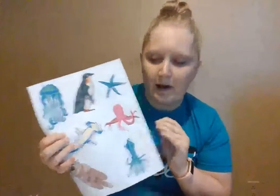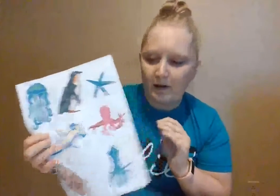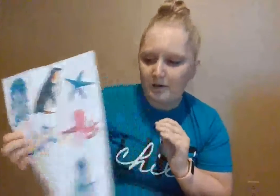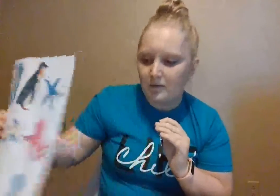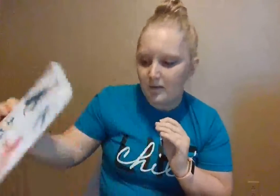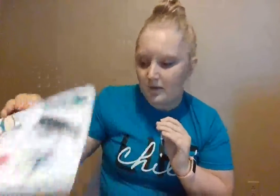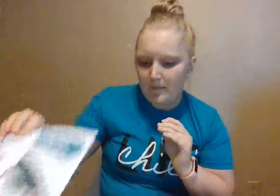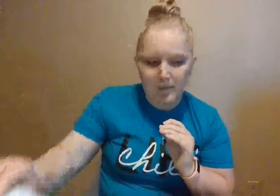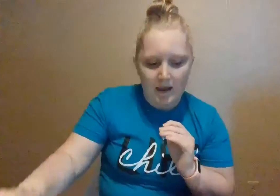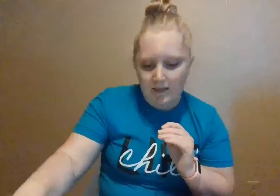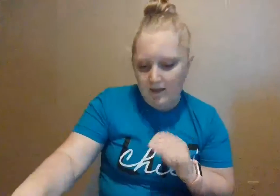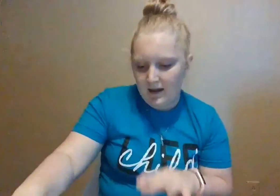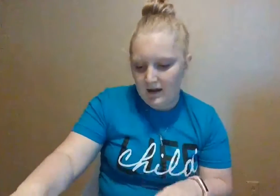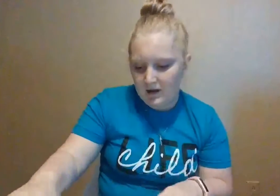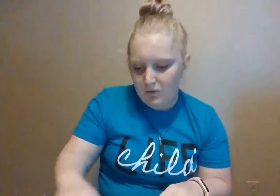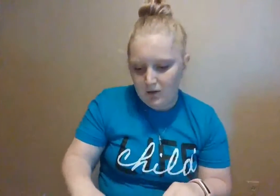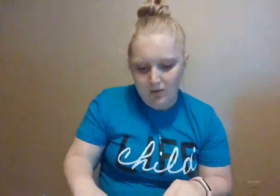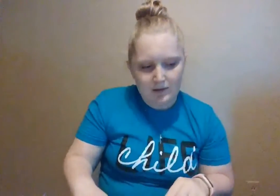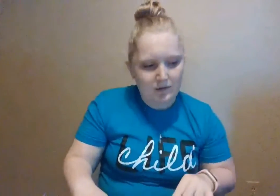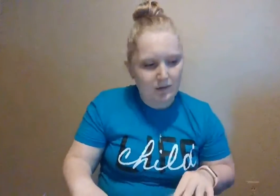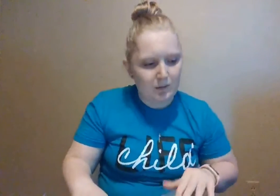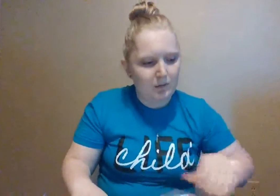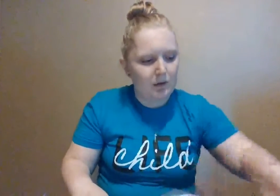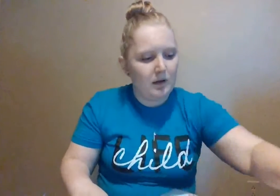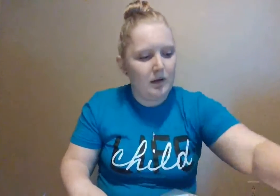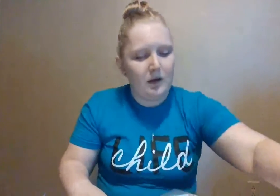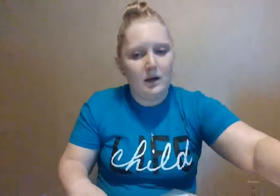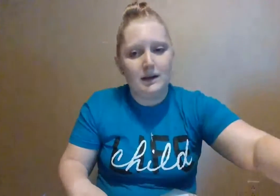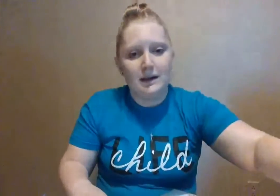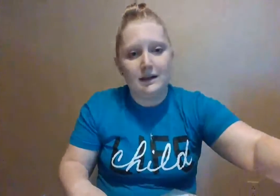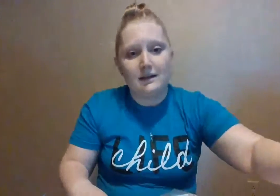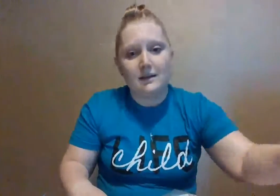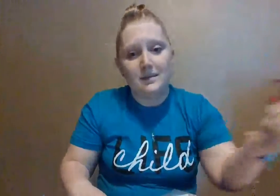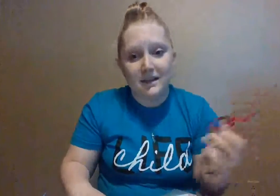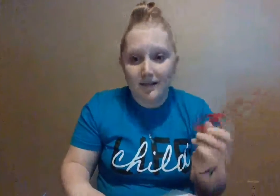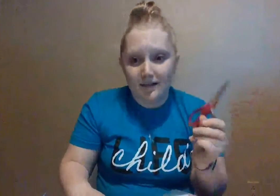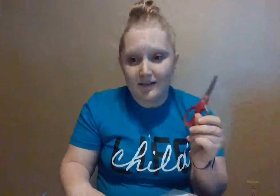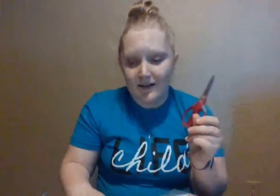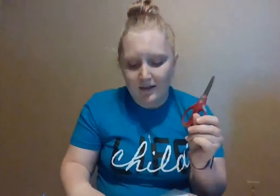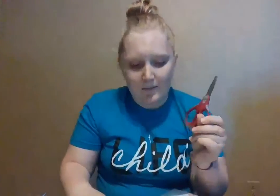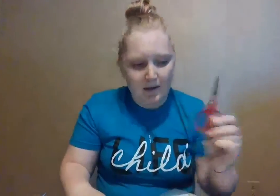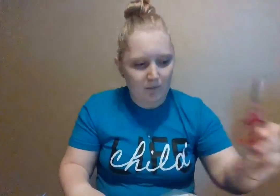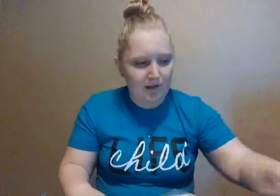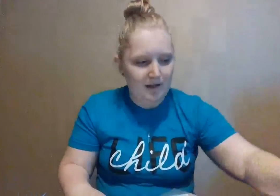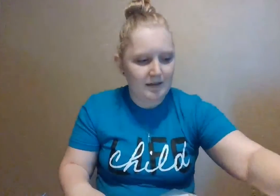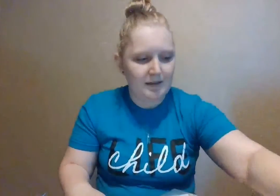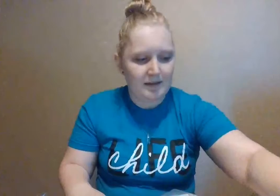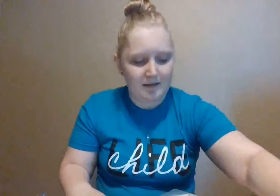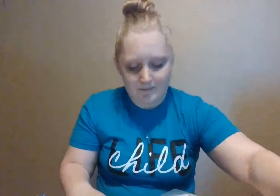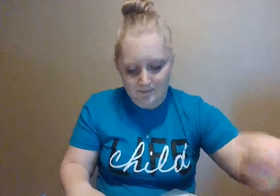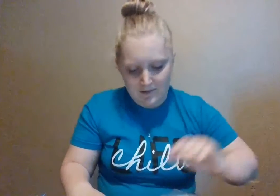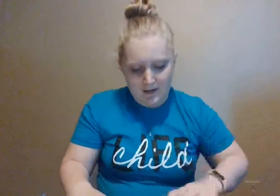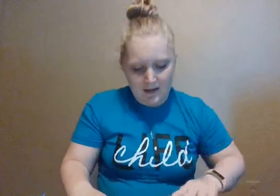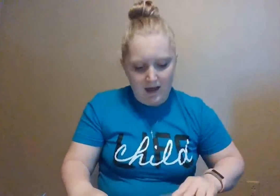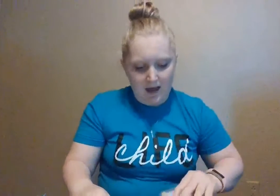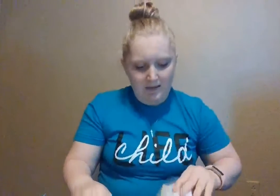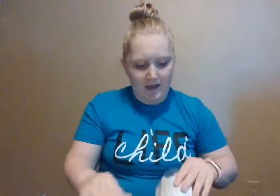off, and then you are going to need some scissors to cut them out with, and